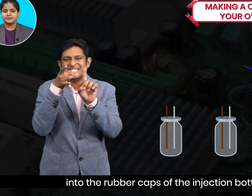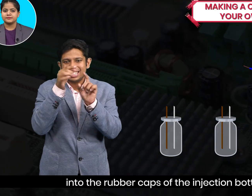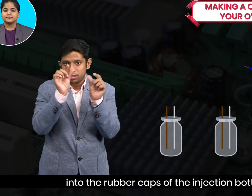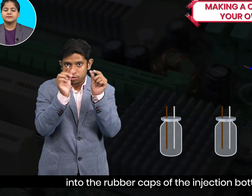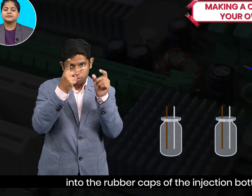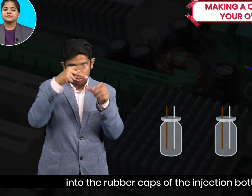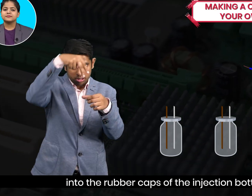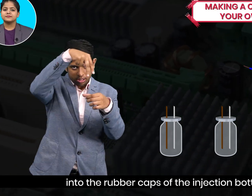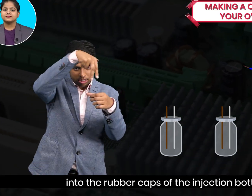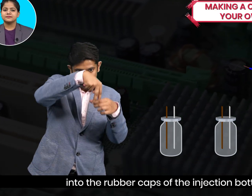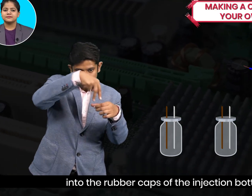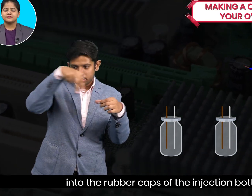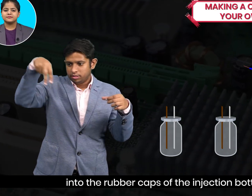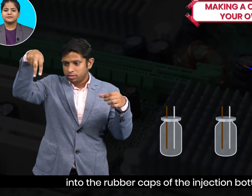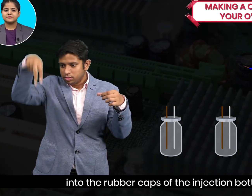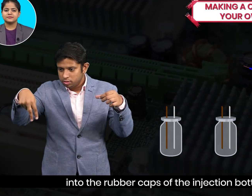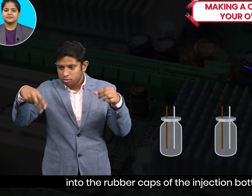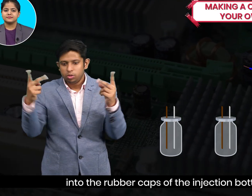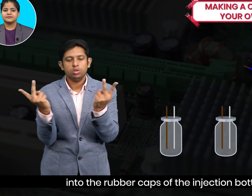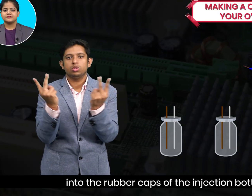bottles.